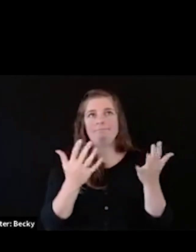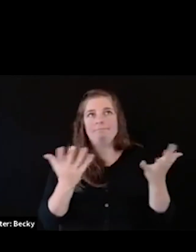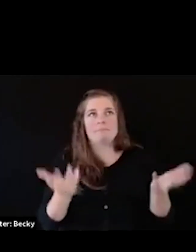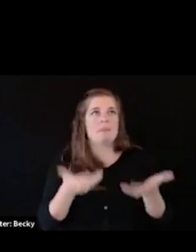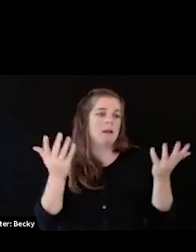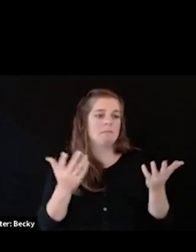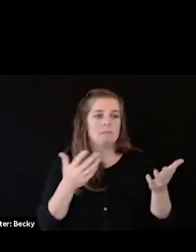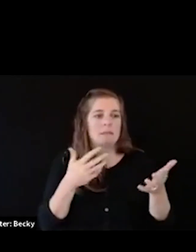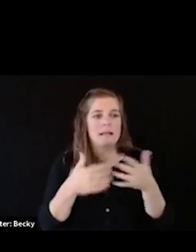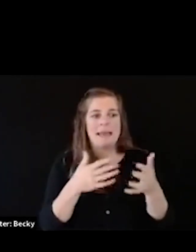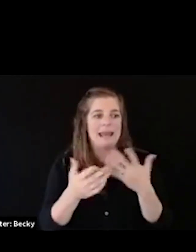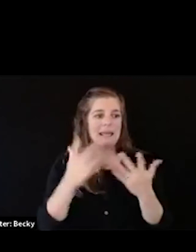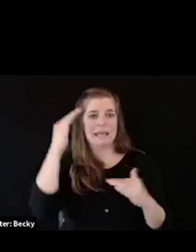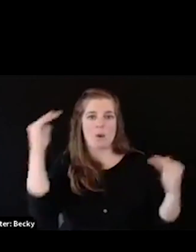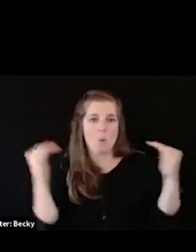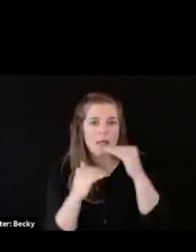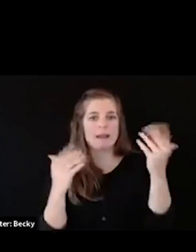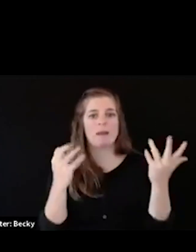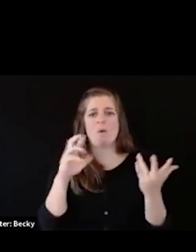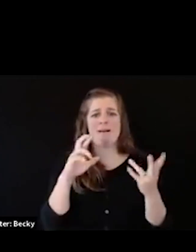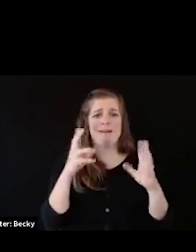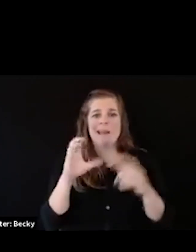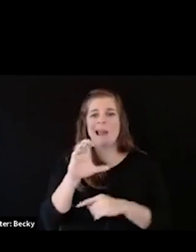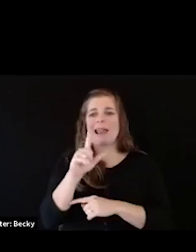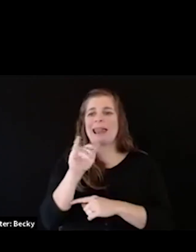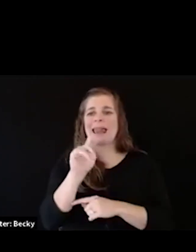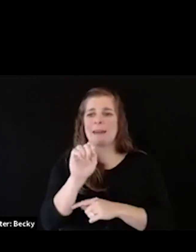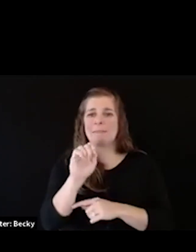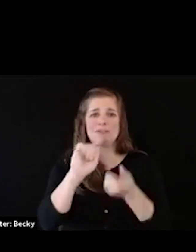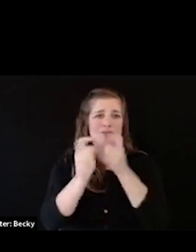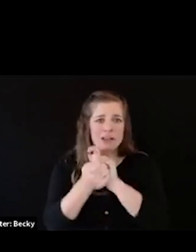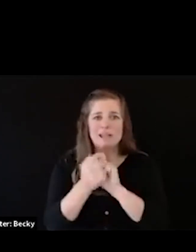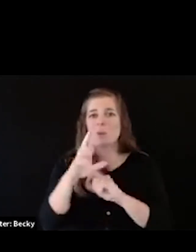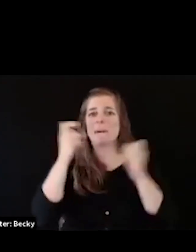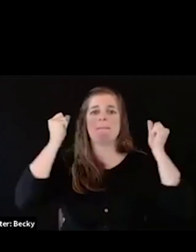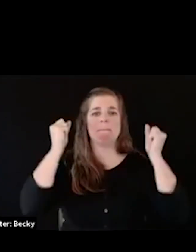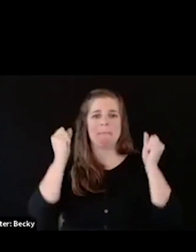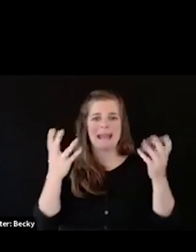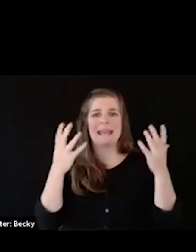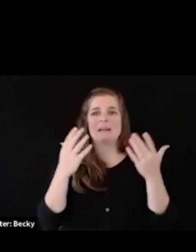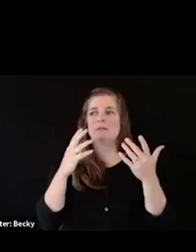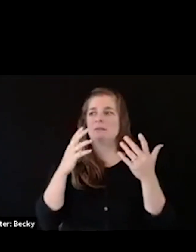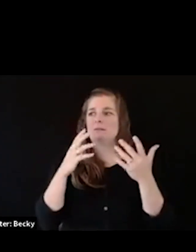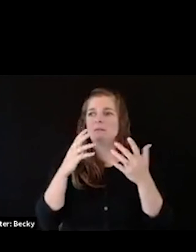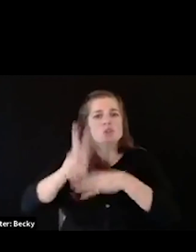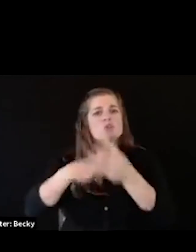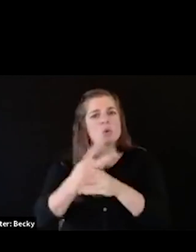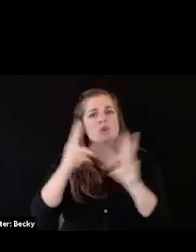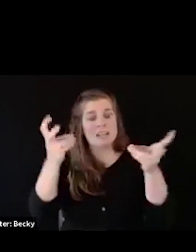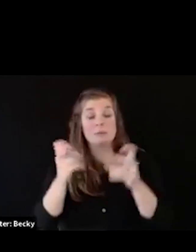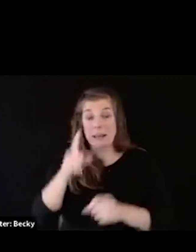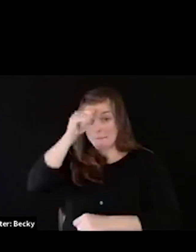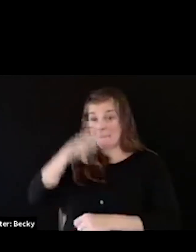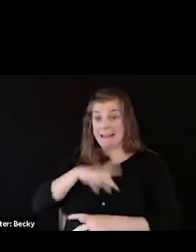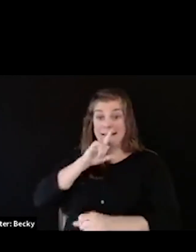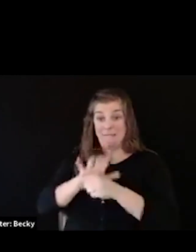income inequality or wealth inequality or even climate change, any number of social and progressive social issues. Men who are committed to that work need